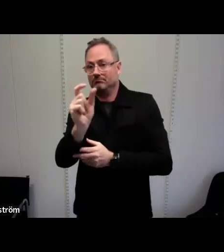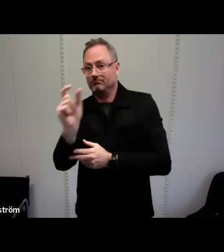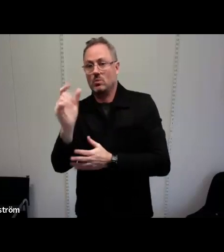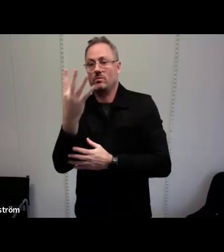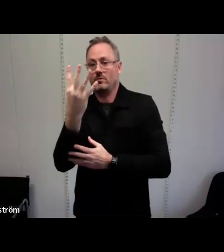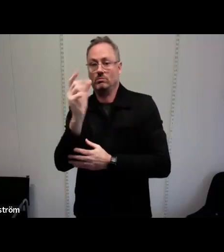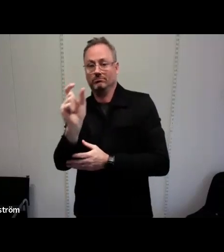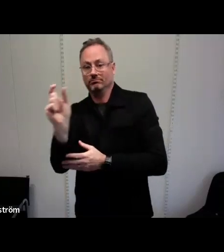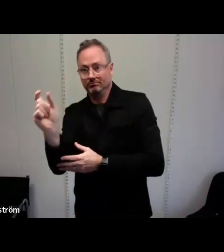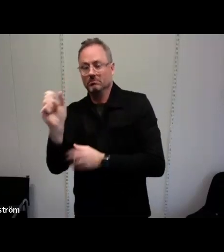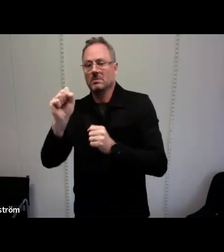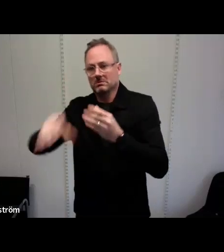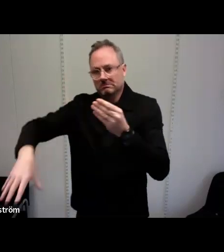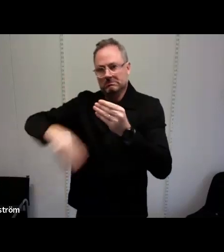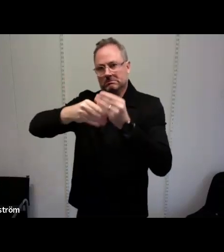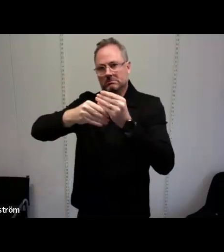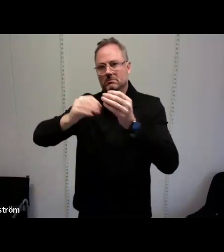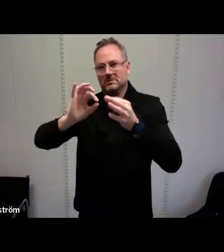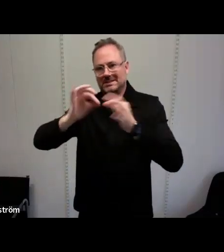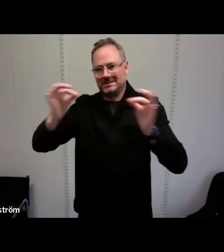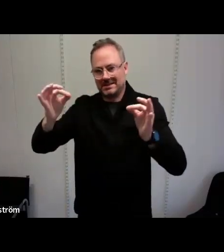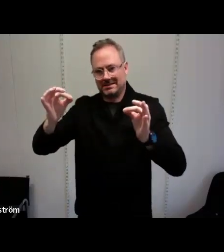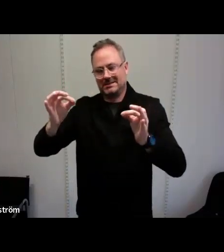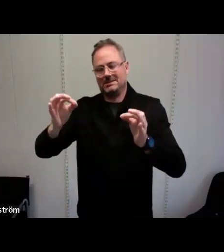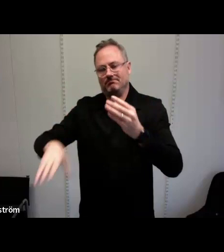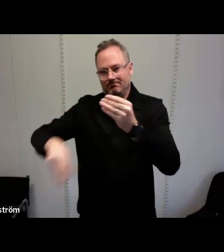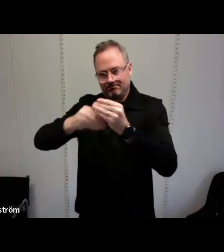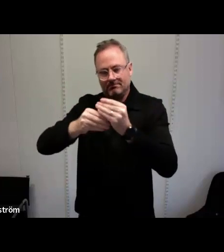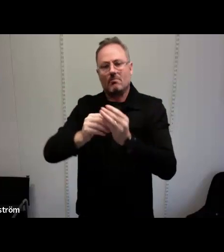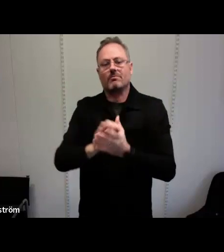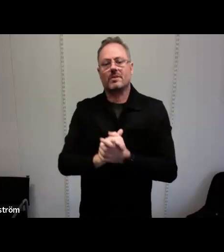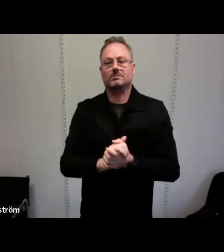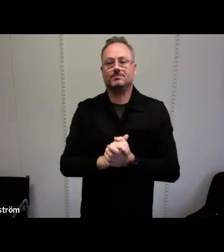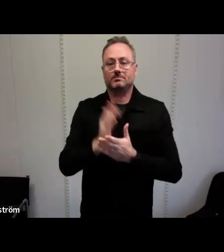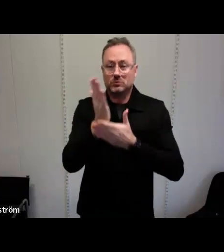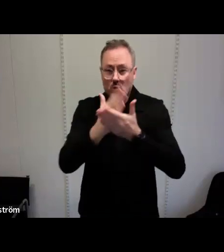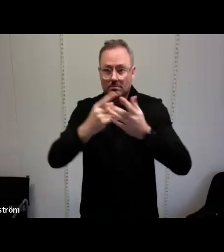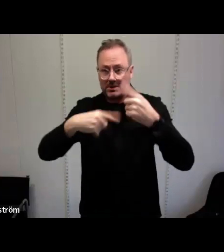number attributed to it based on these various categories.